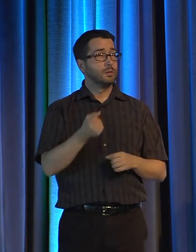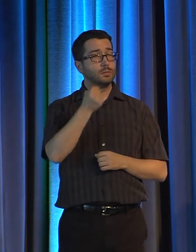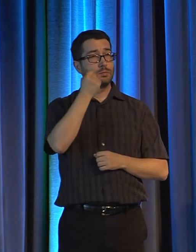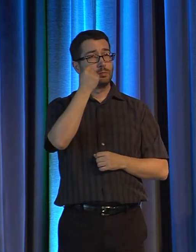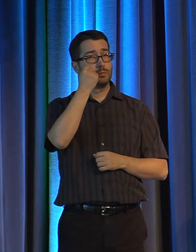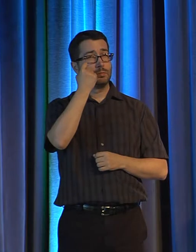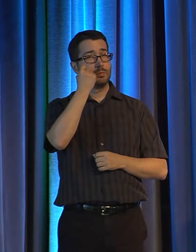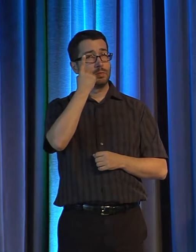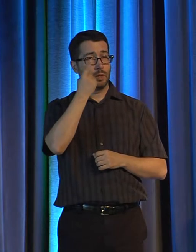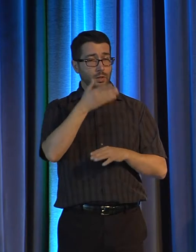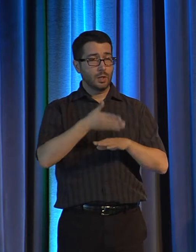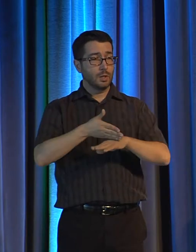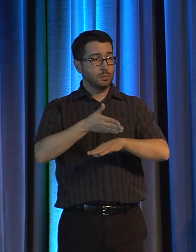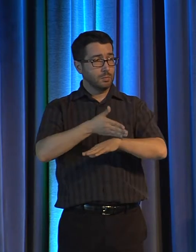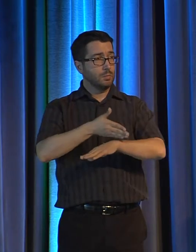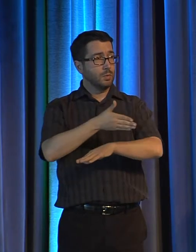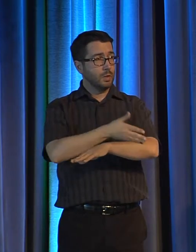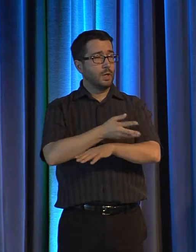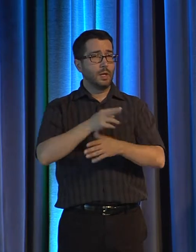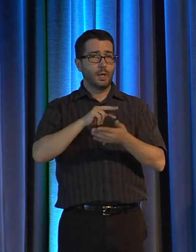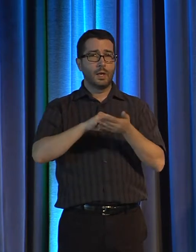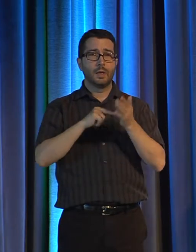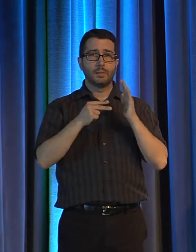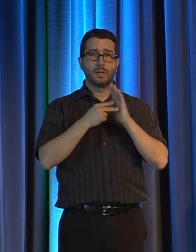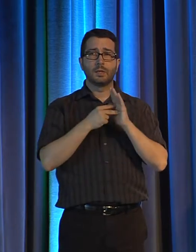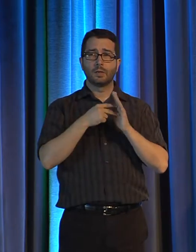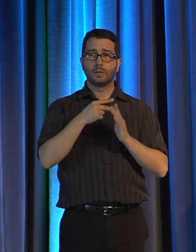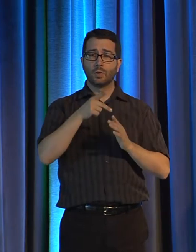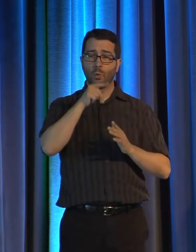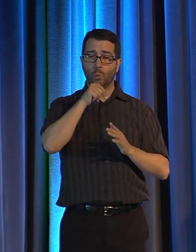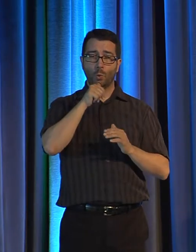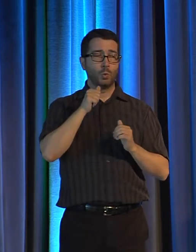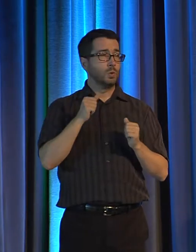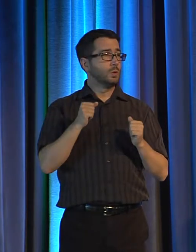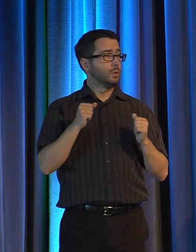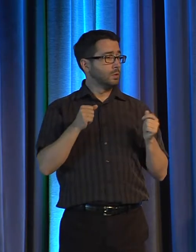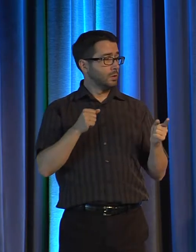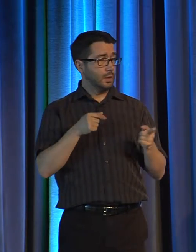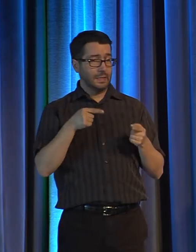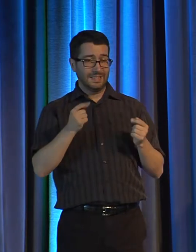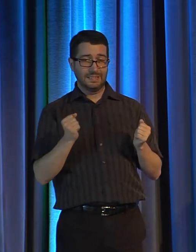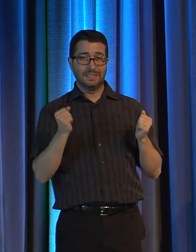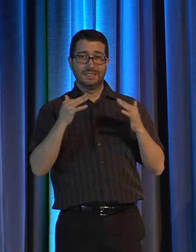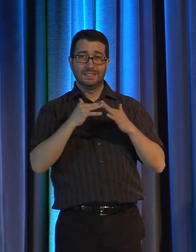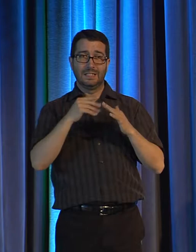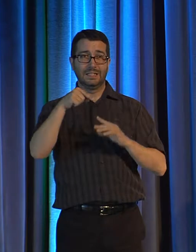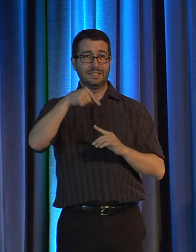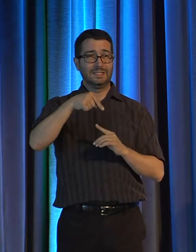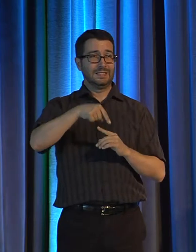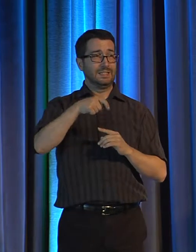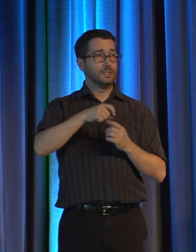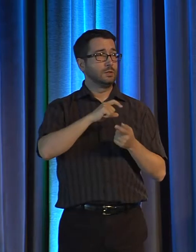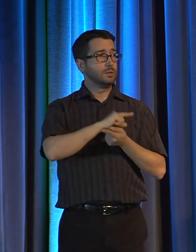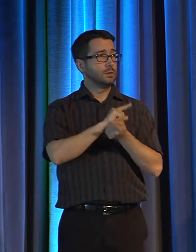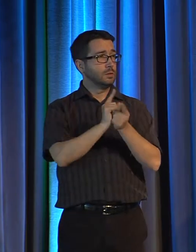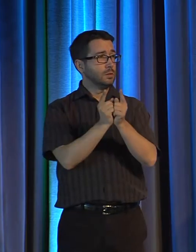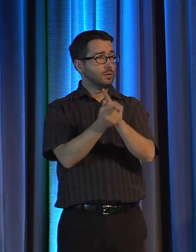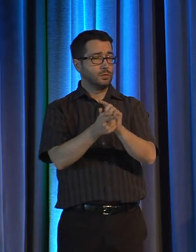we build on the shoulders of those who set the framework for this needed transformation that started 3 years